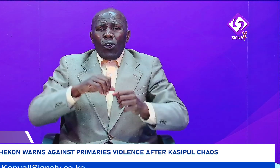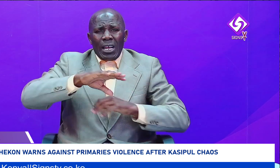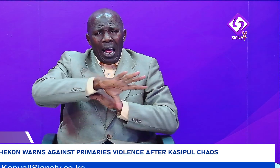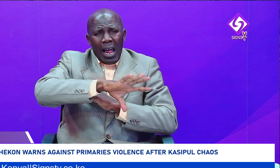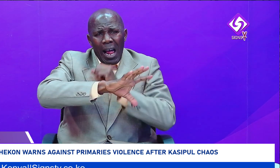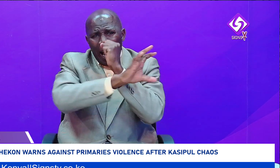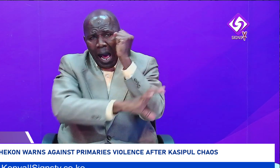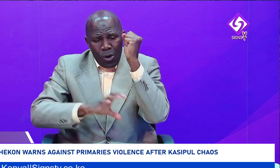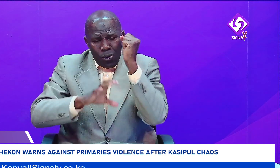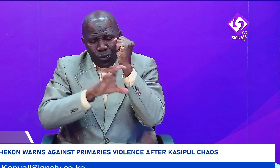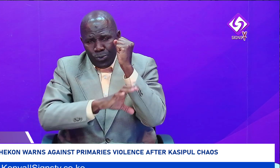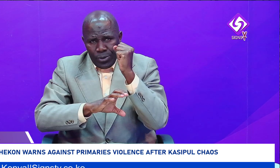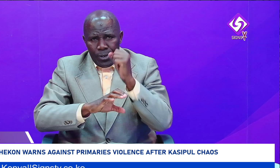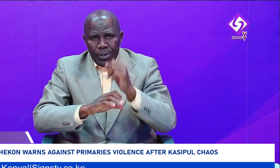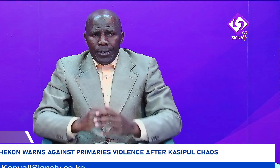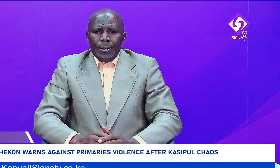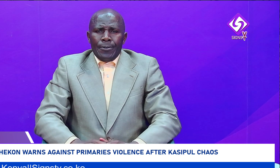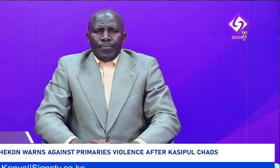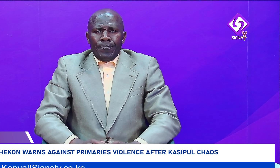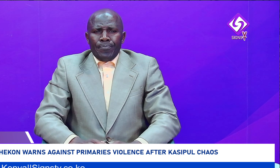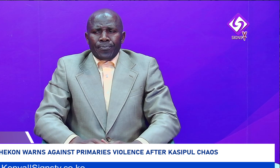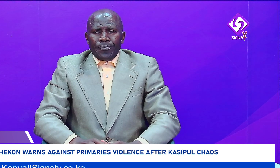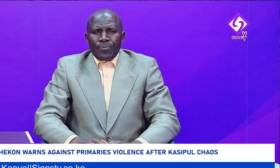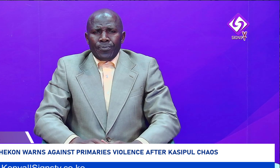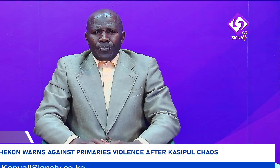that try to undermine democracy in the country.